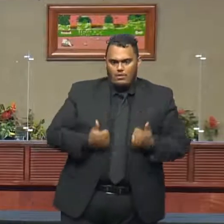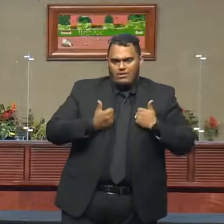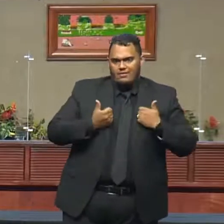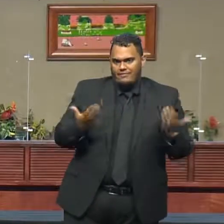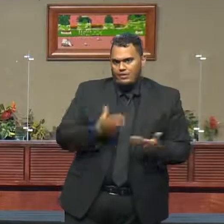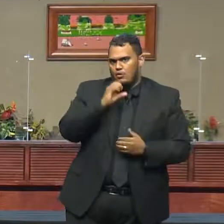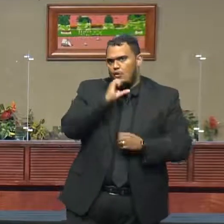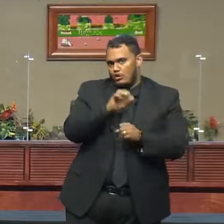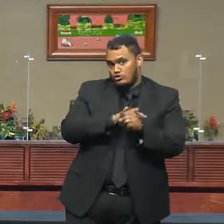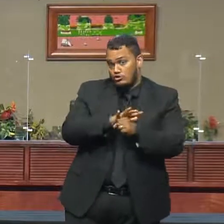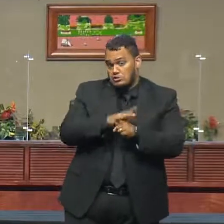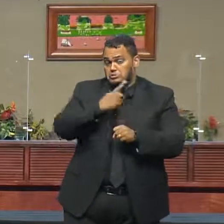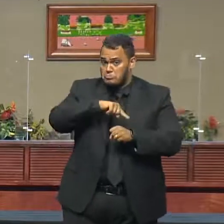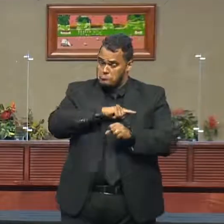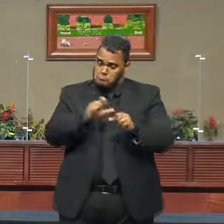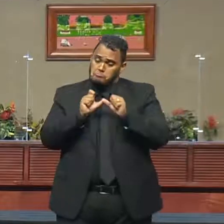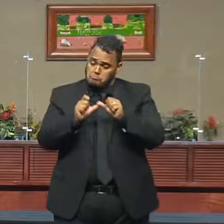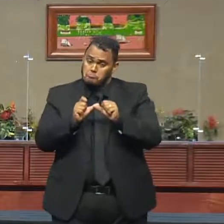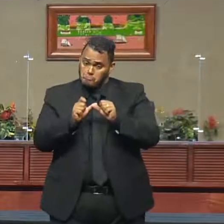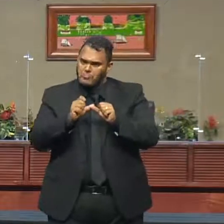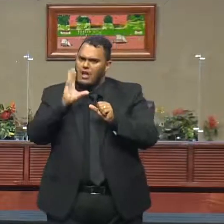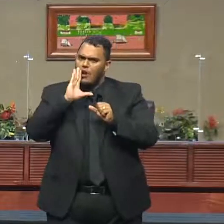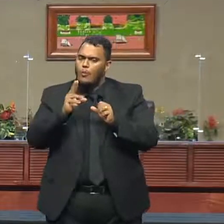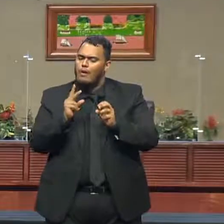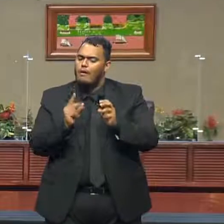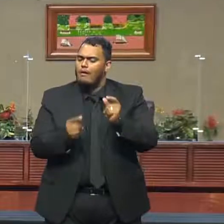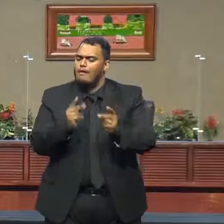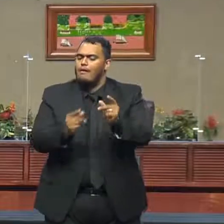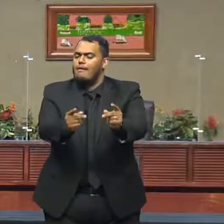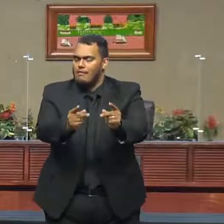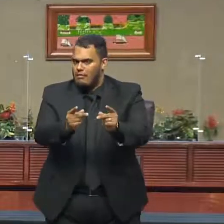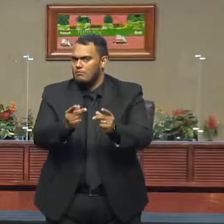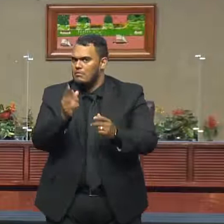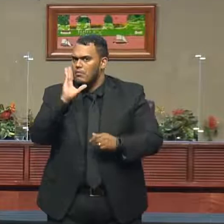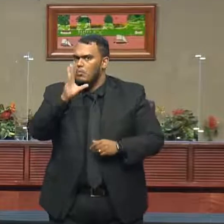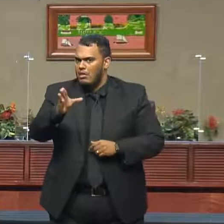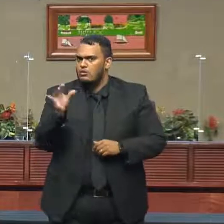pace. We have some observations to make to the public.